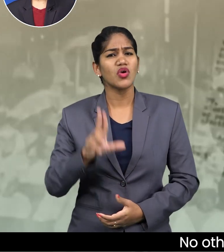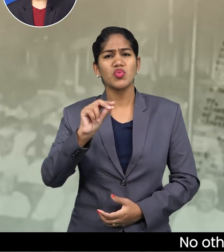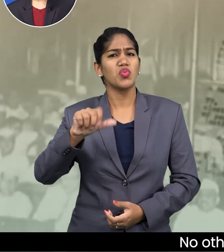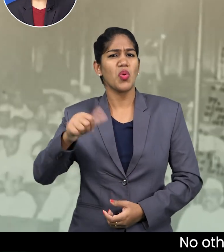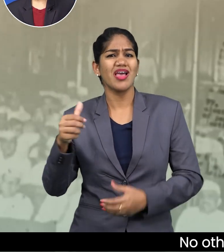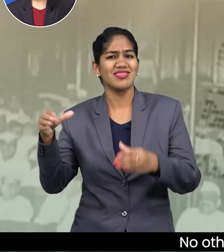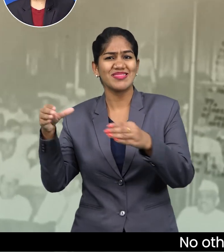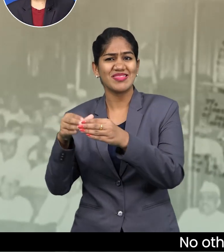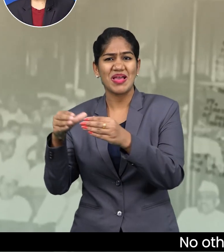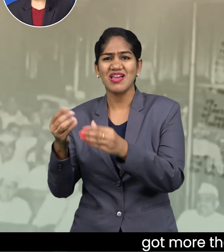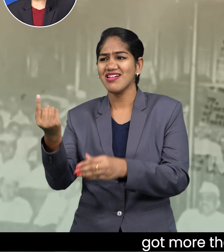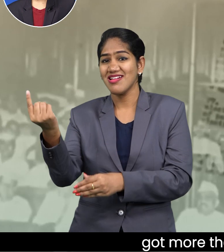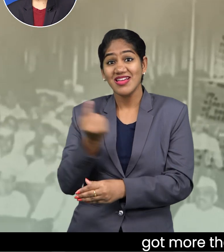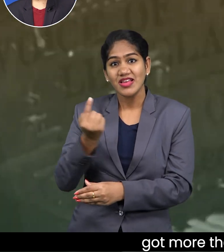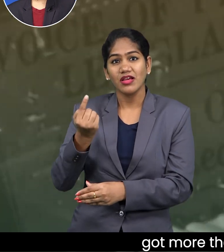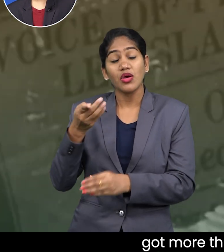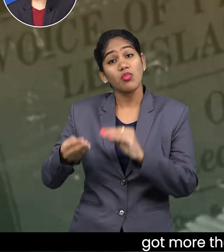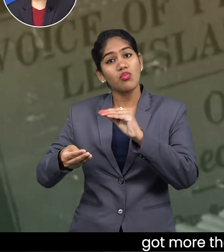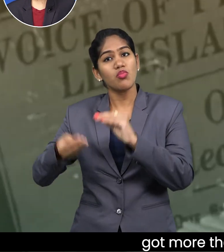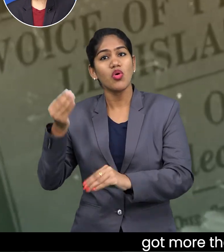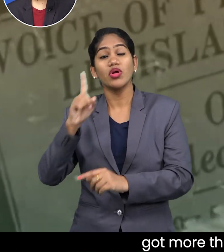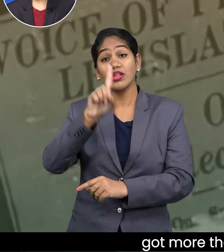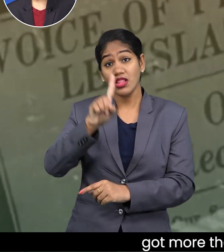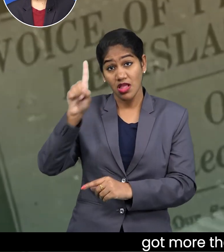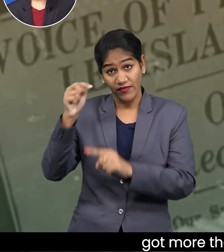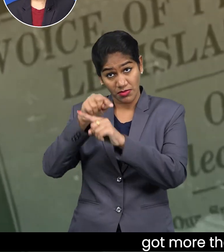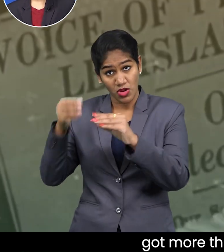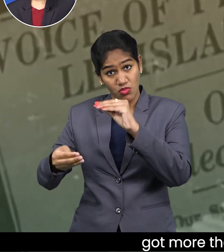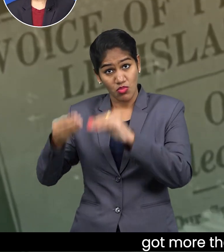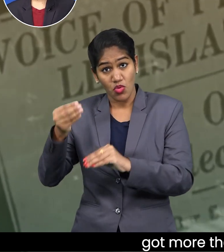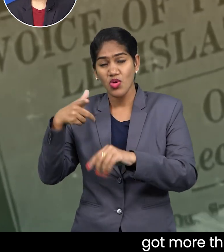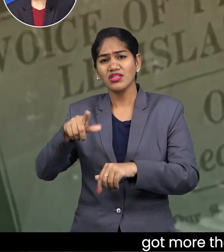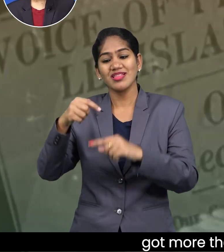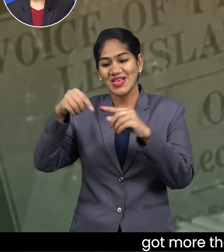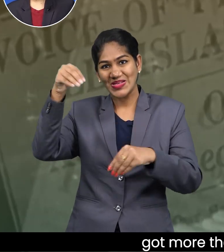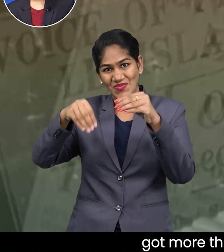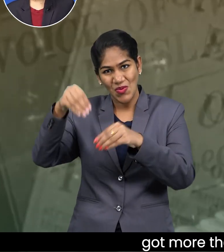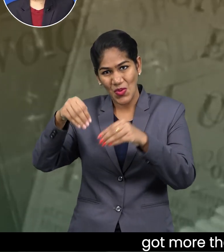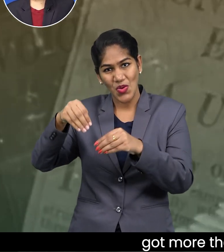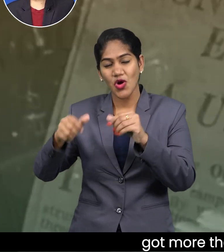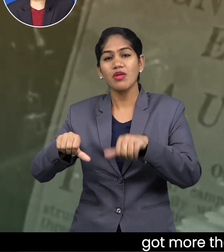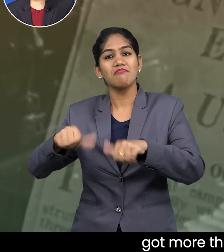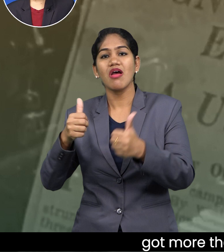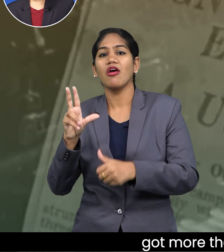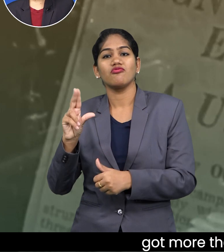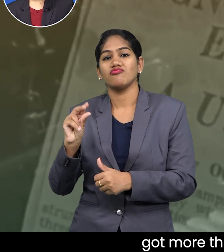No other party individually got more than 11% of the votes polled.